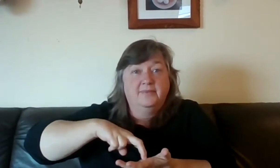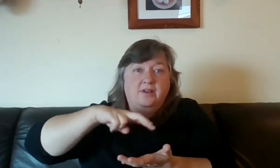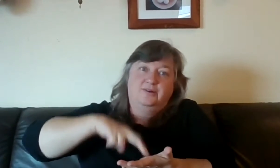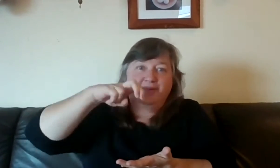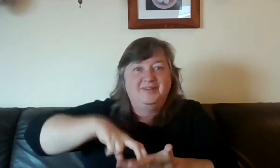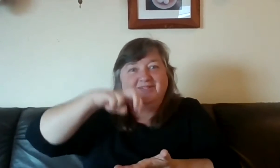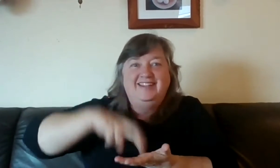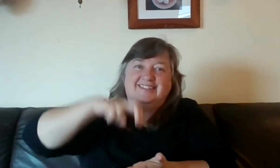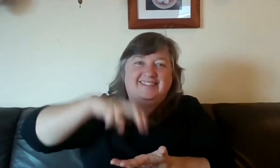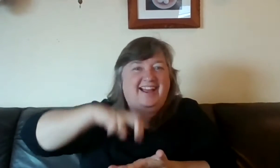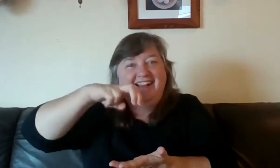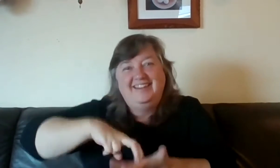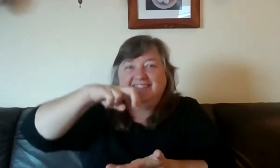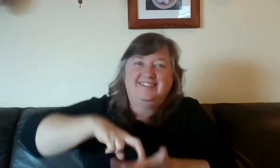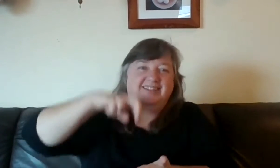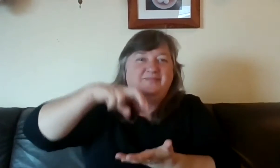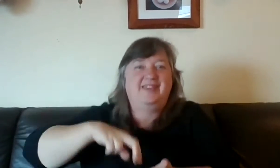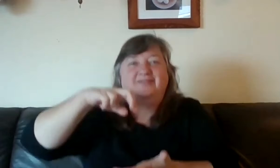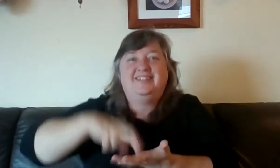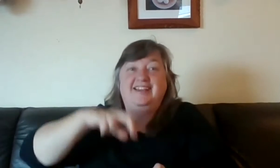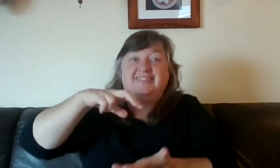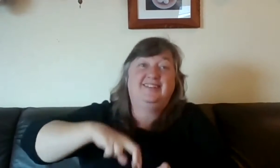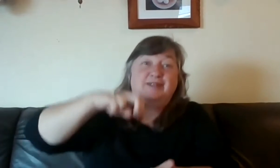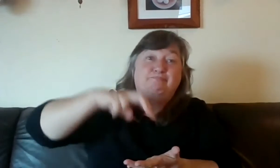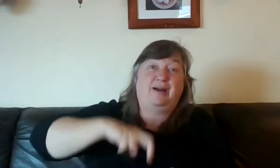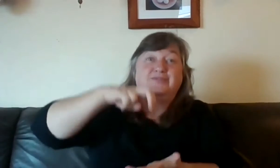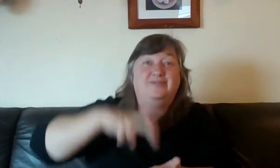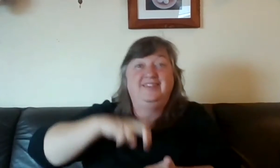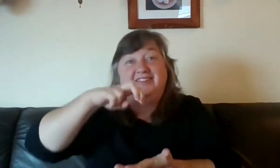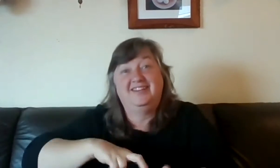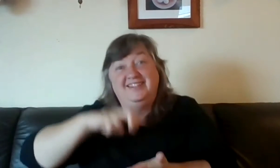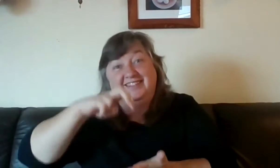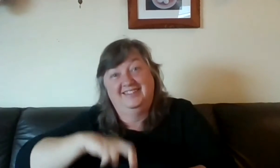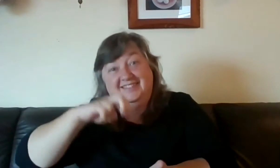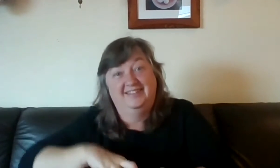Or somebody's really excited because they're jumping, in which case you're going to bounce when you do it.